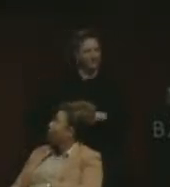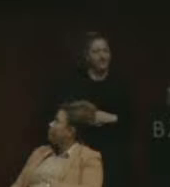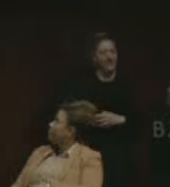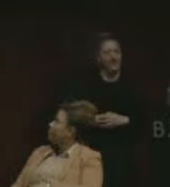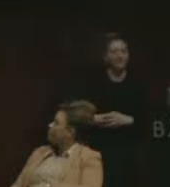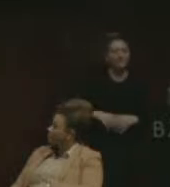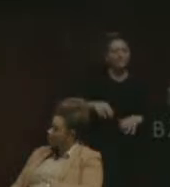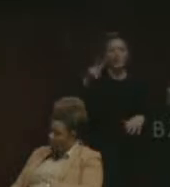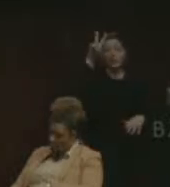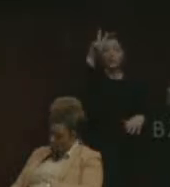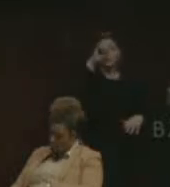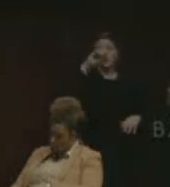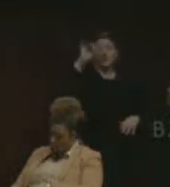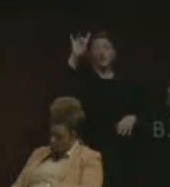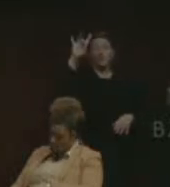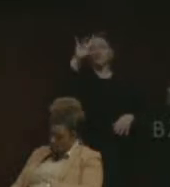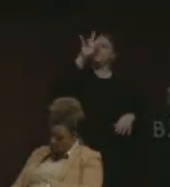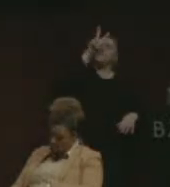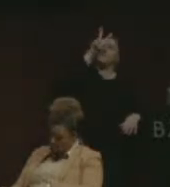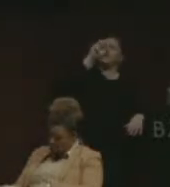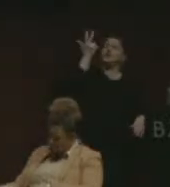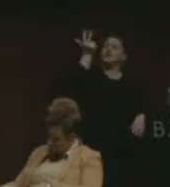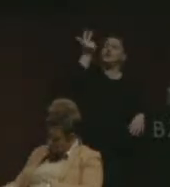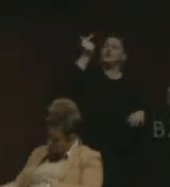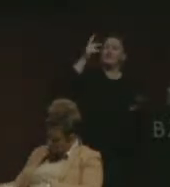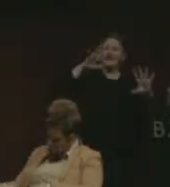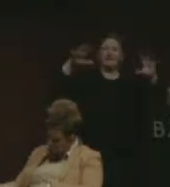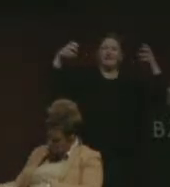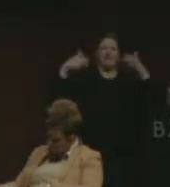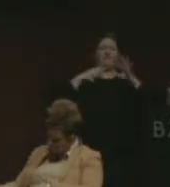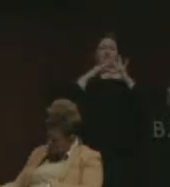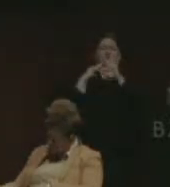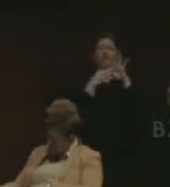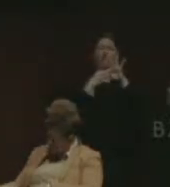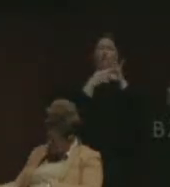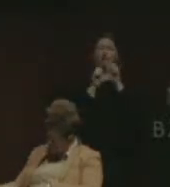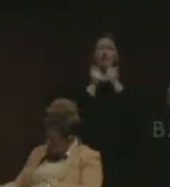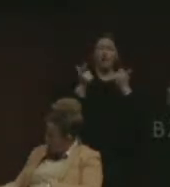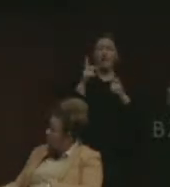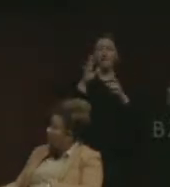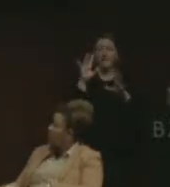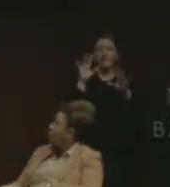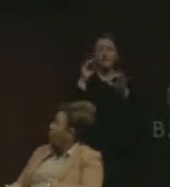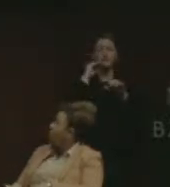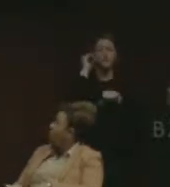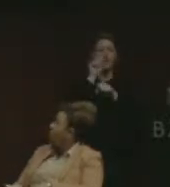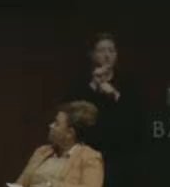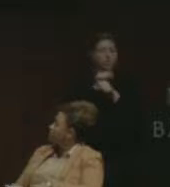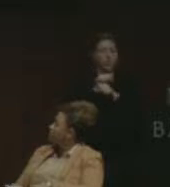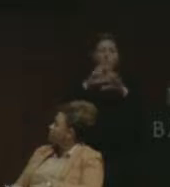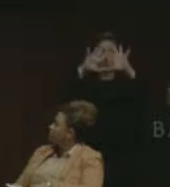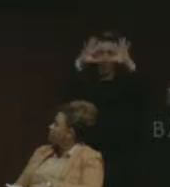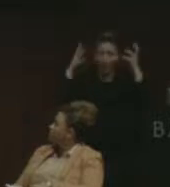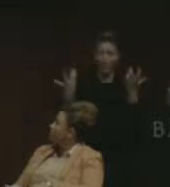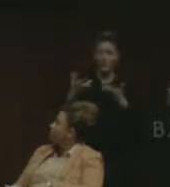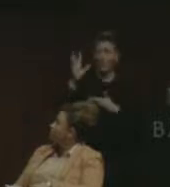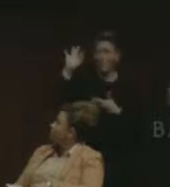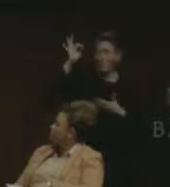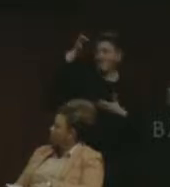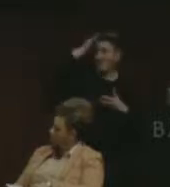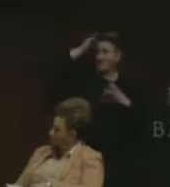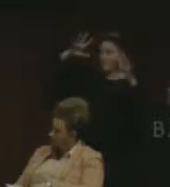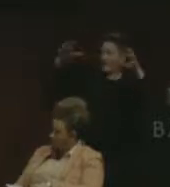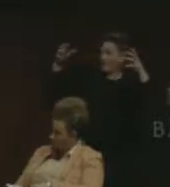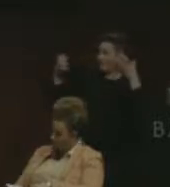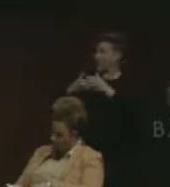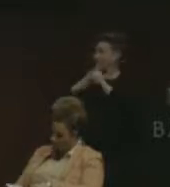In 2013, the Network of Domestic Workers became a federation. It's the first global federation to be led by women.